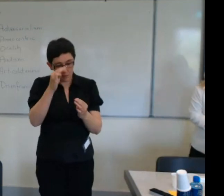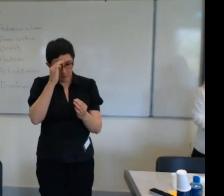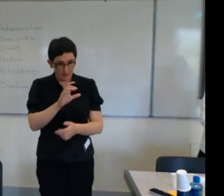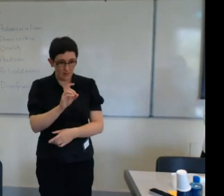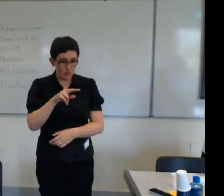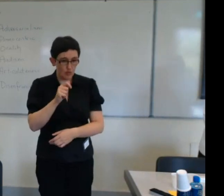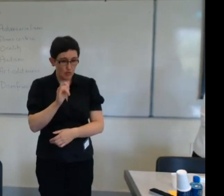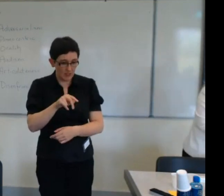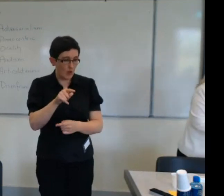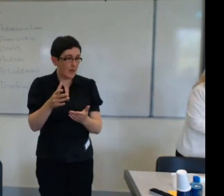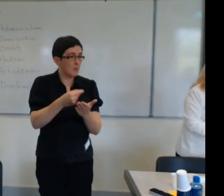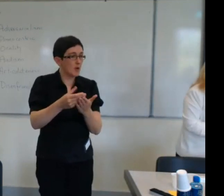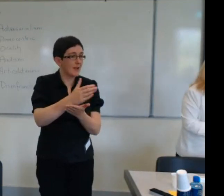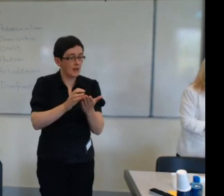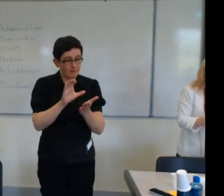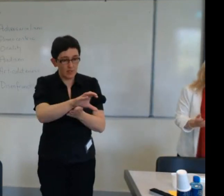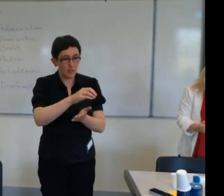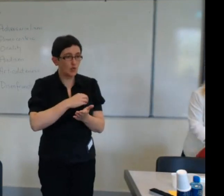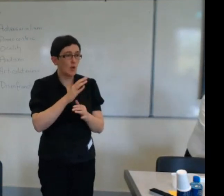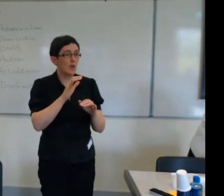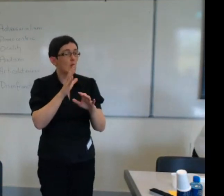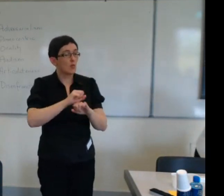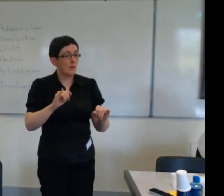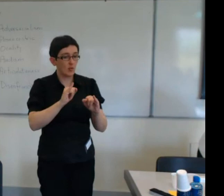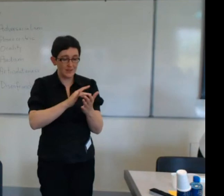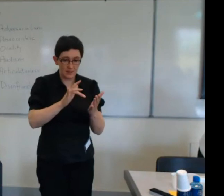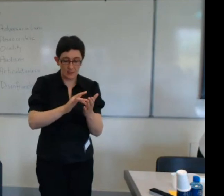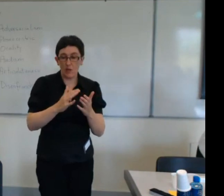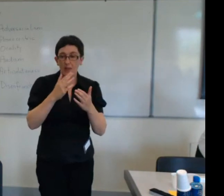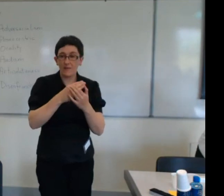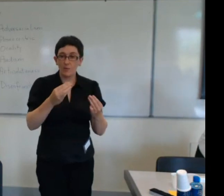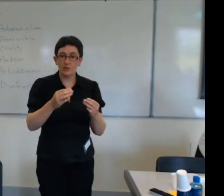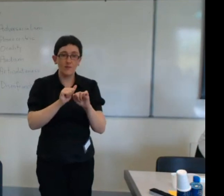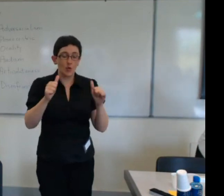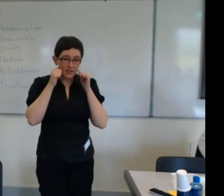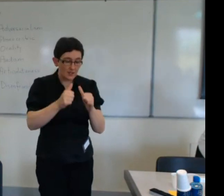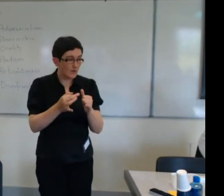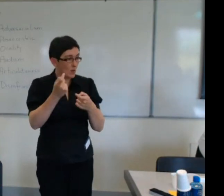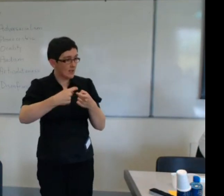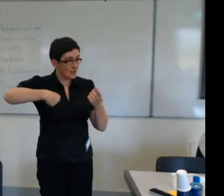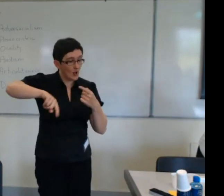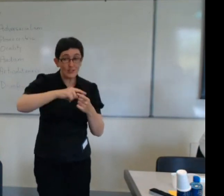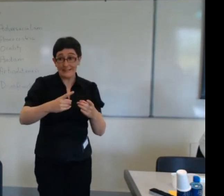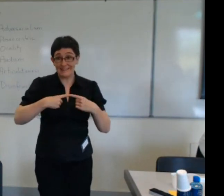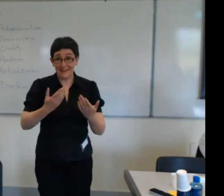Rape Crisis Centre. So thank you very much for your attention. If you want to contact us, we'd be delighted. You want that? You want a